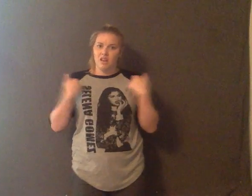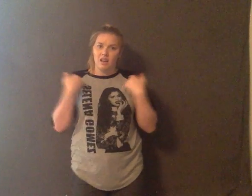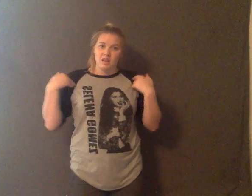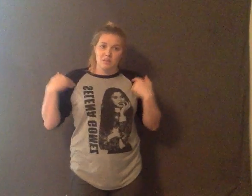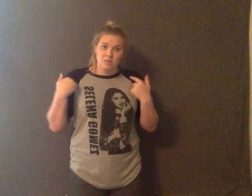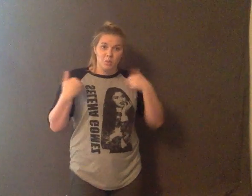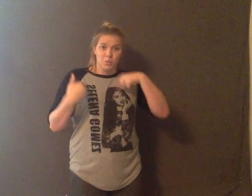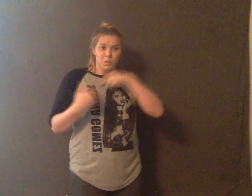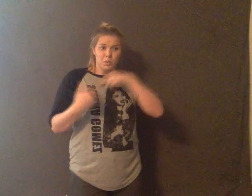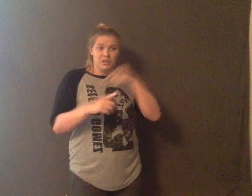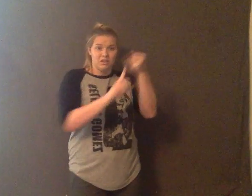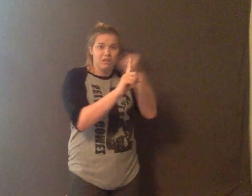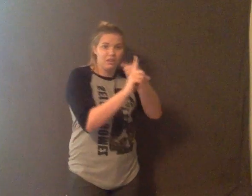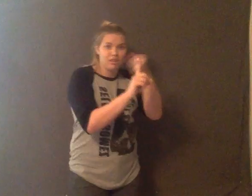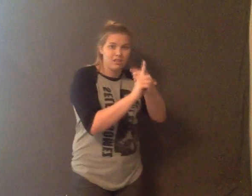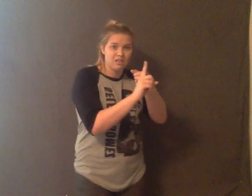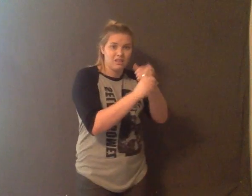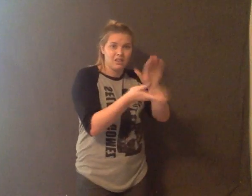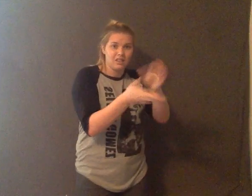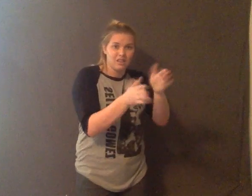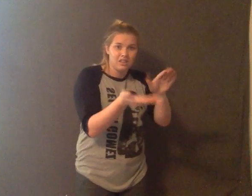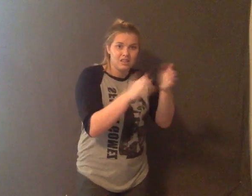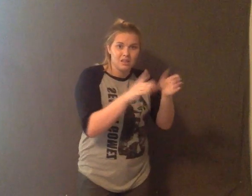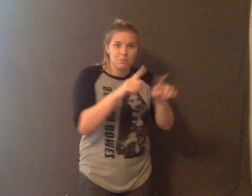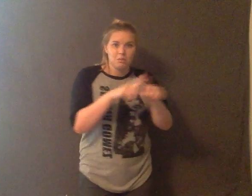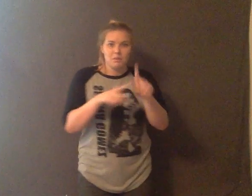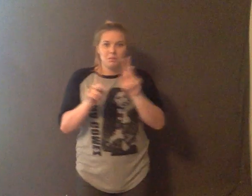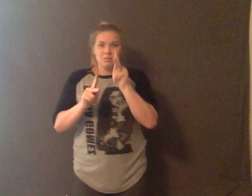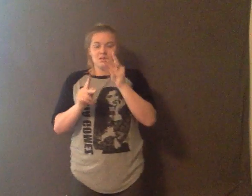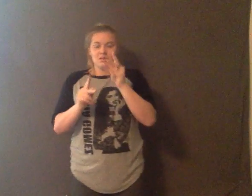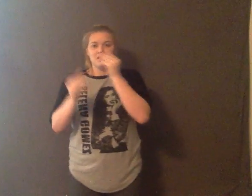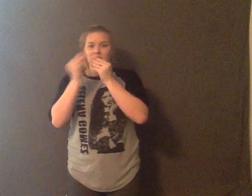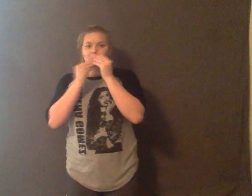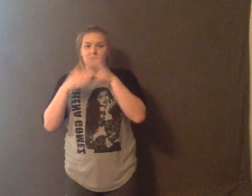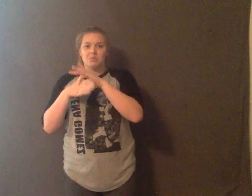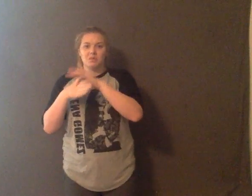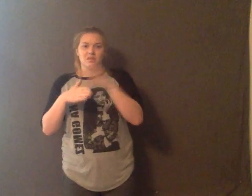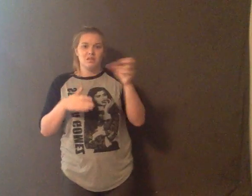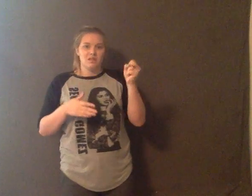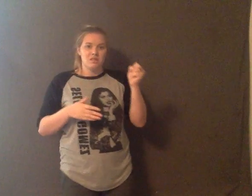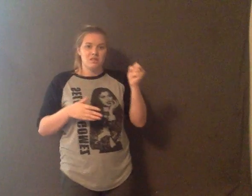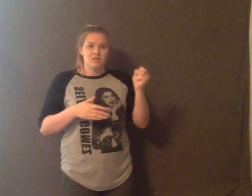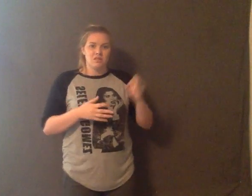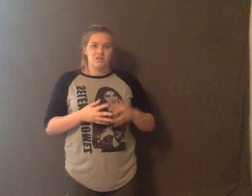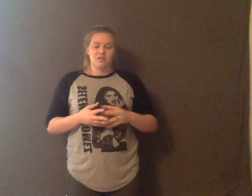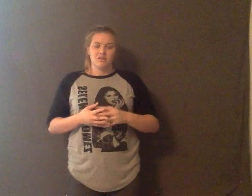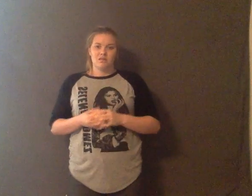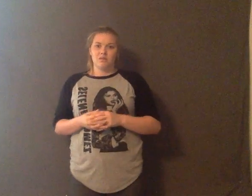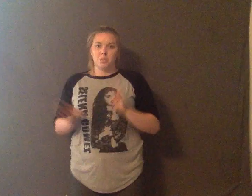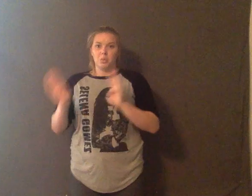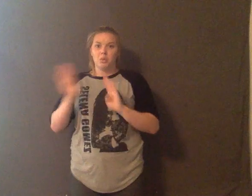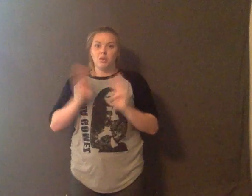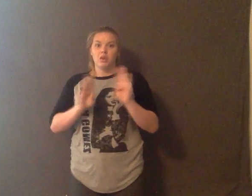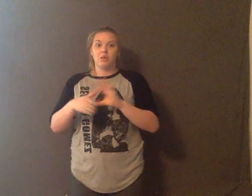planet. But so many people eat meat and dairy every day of their lives. And we are so concerned about getting enough protein. Do we have to eat meat to